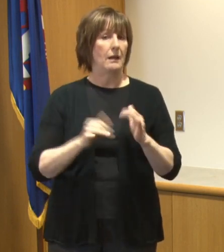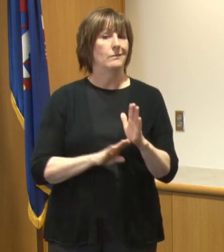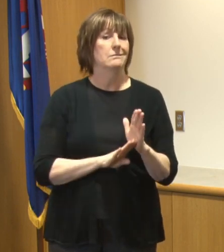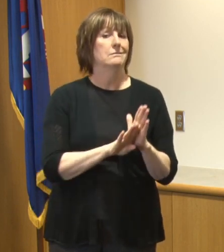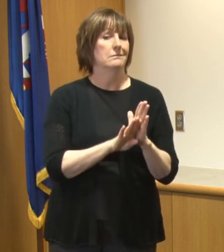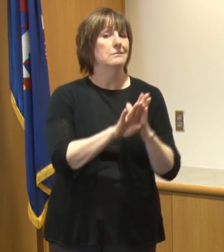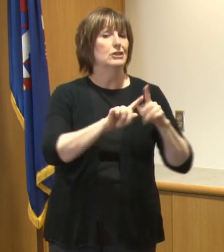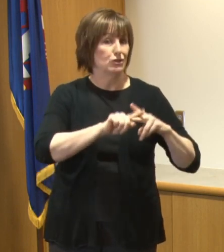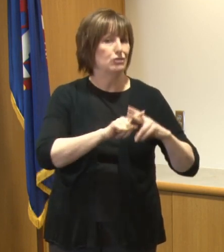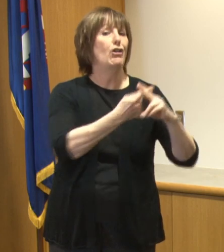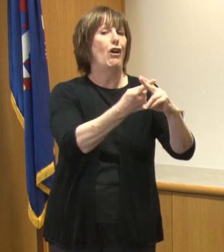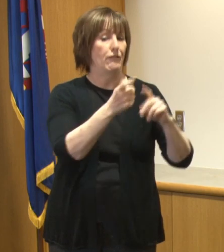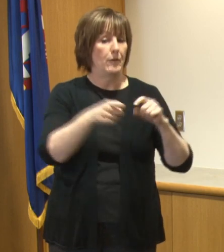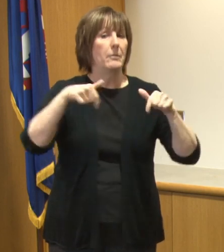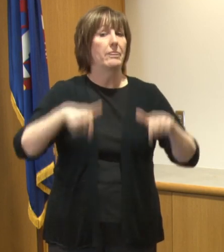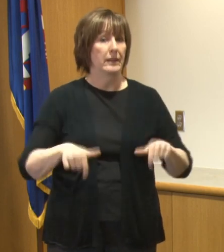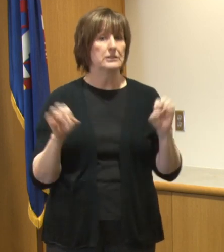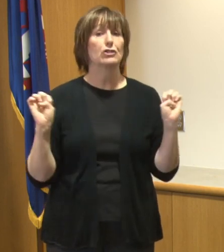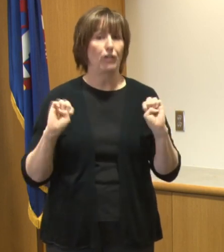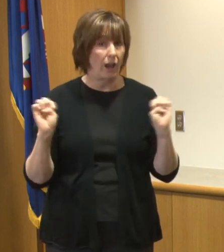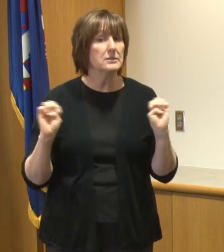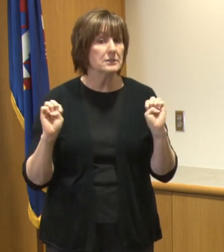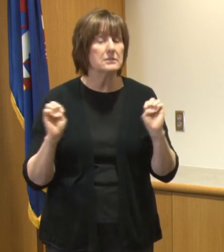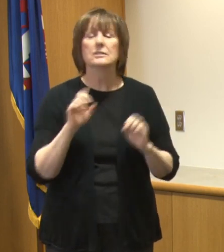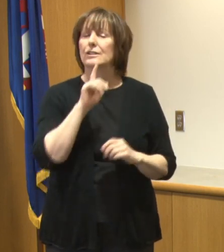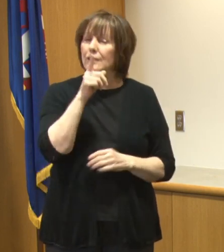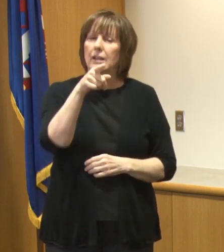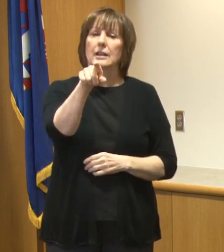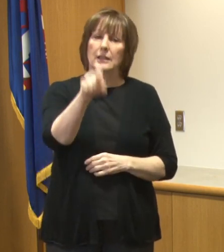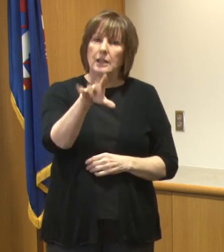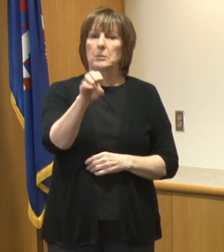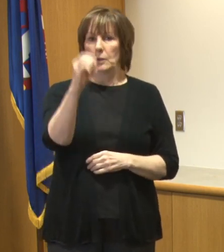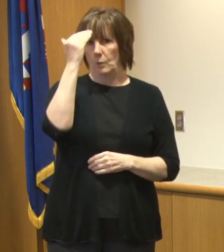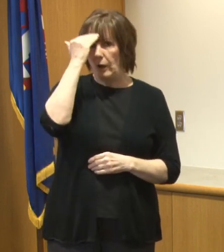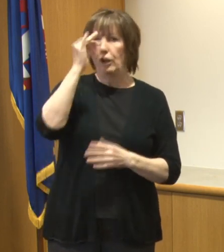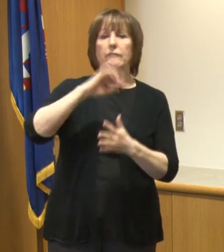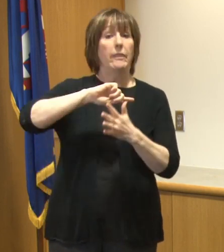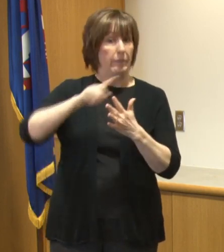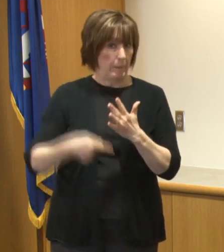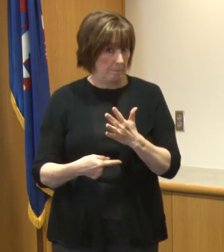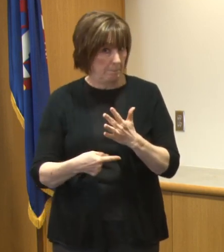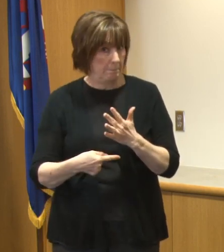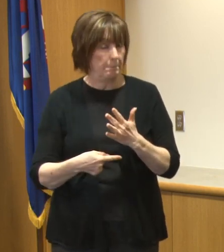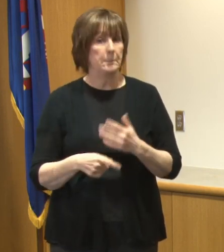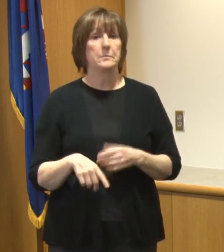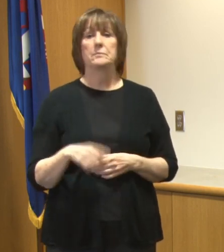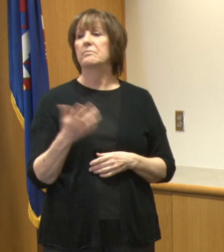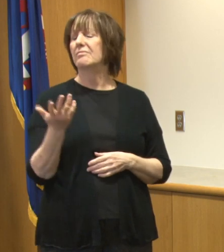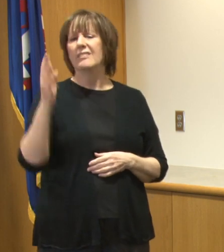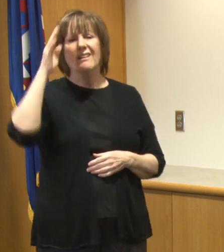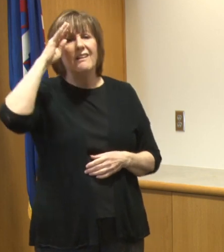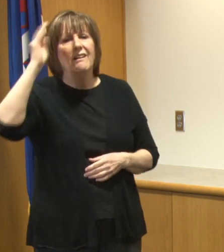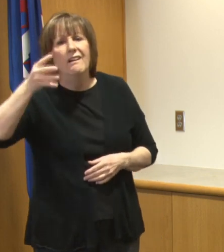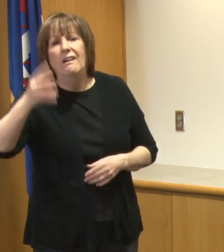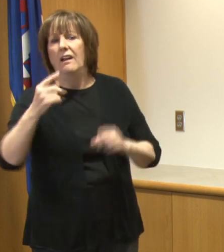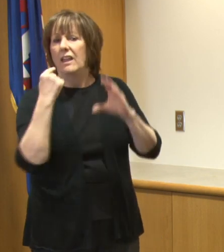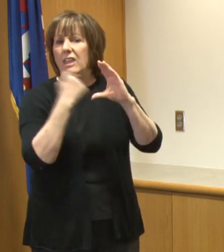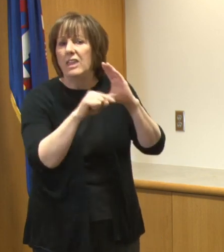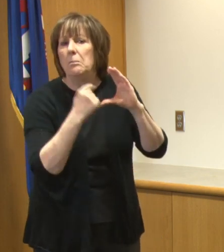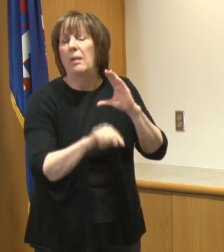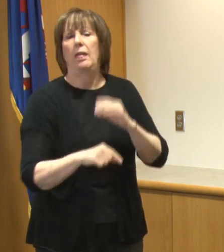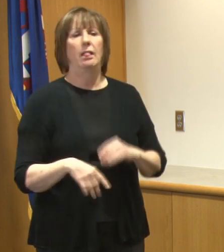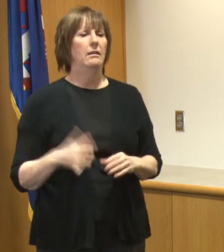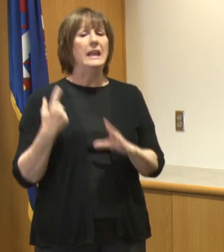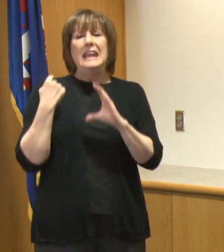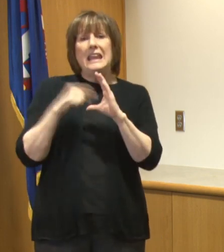this crisis. That you really do, in fact, need to be aware of. So sensational emails that are telling